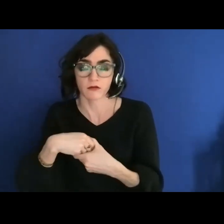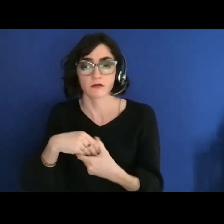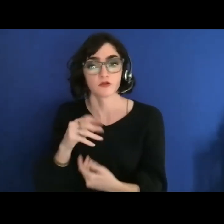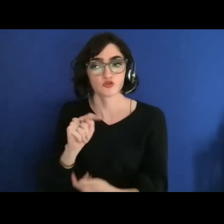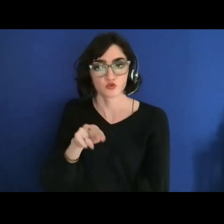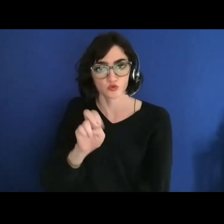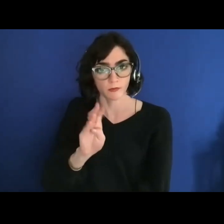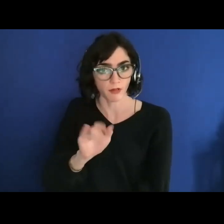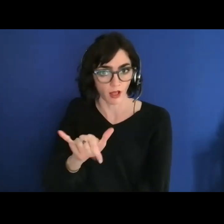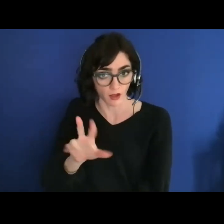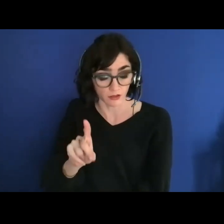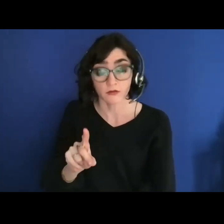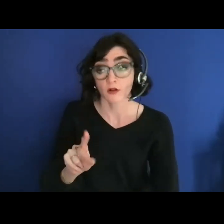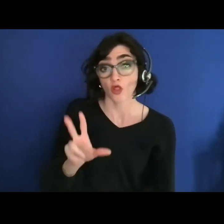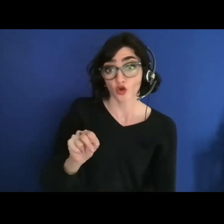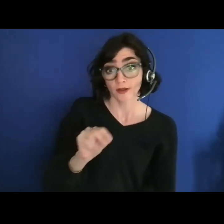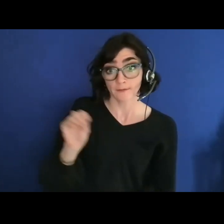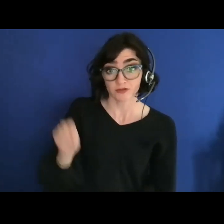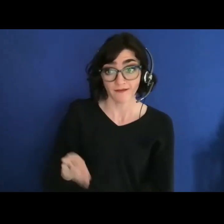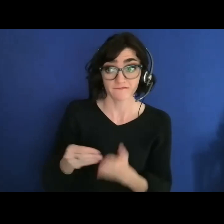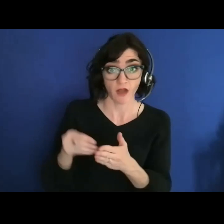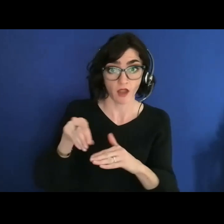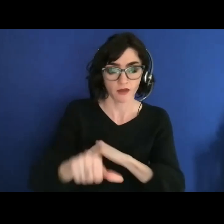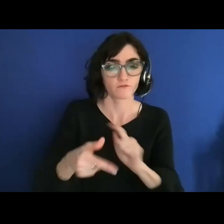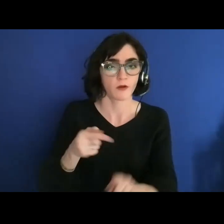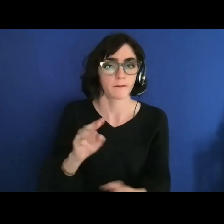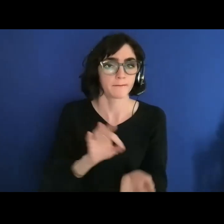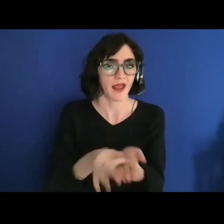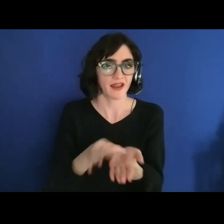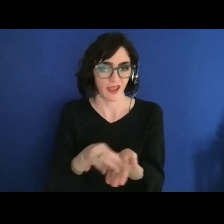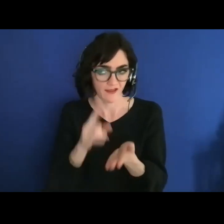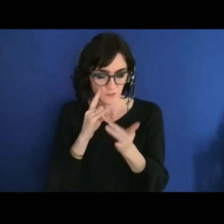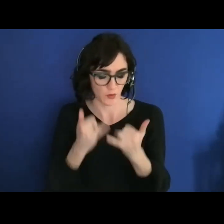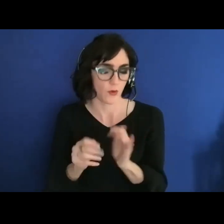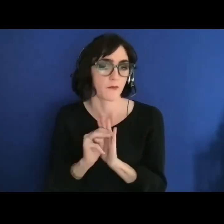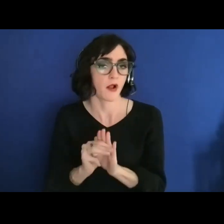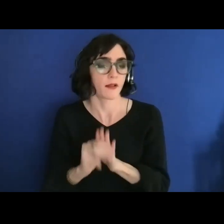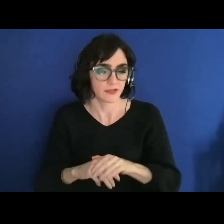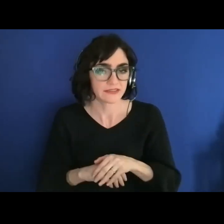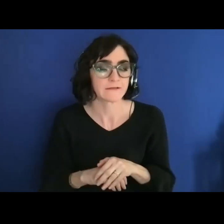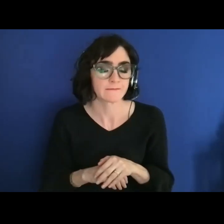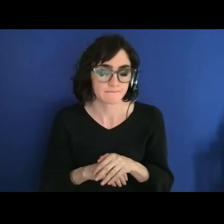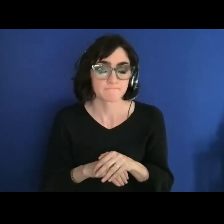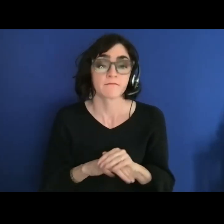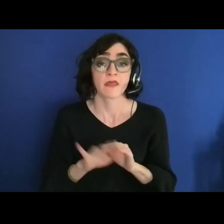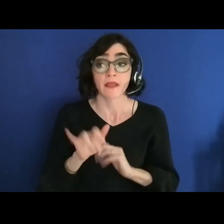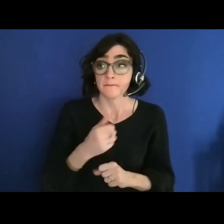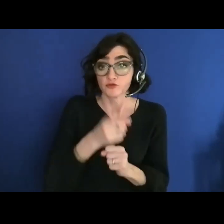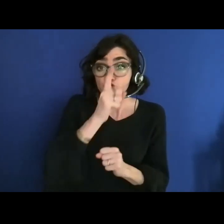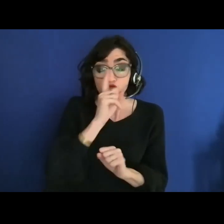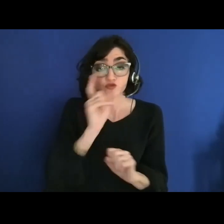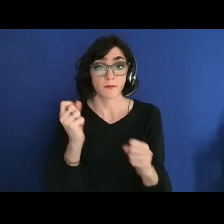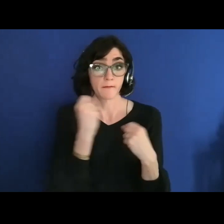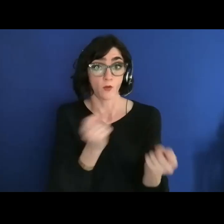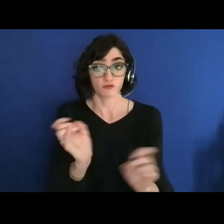30% of the funding for mobile crisis is Medicaid. In our current models. That's to ensure that our mobile crisis team